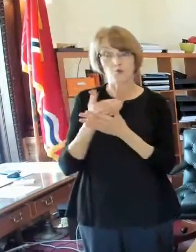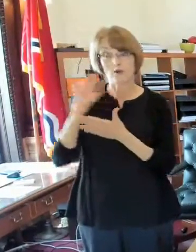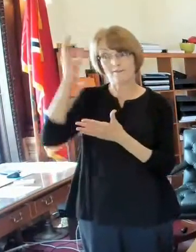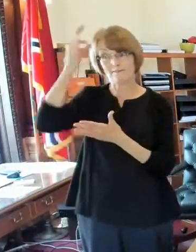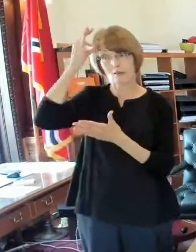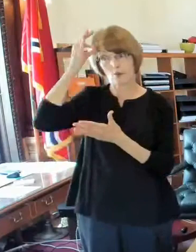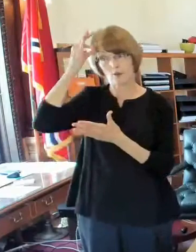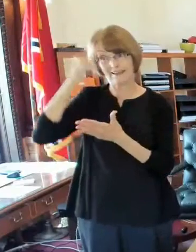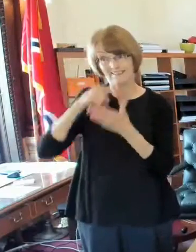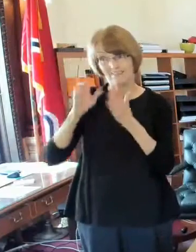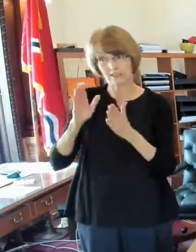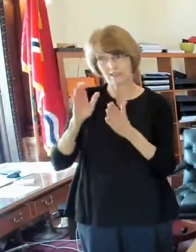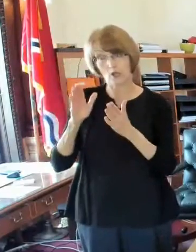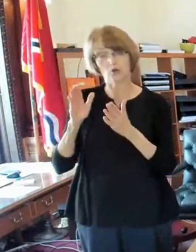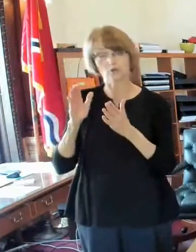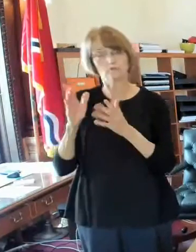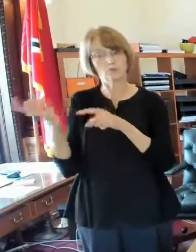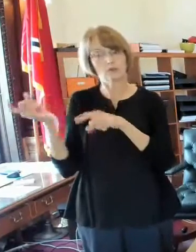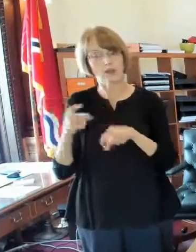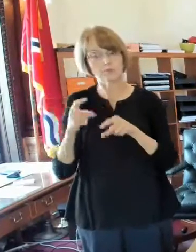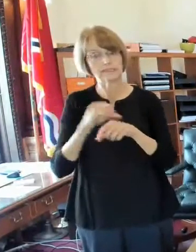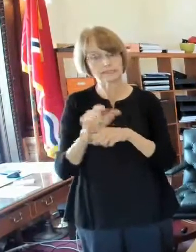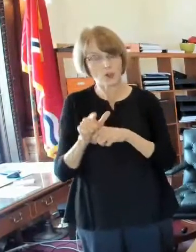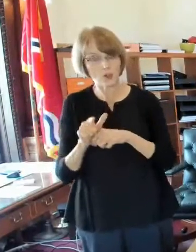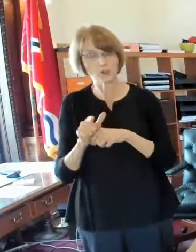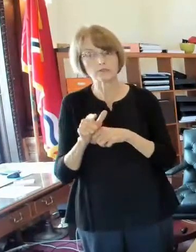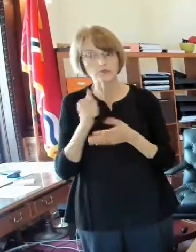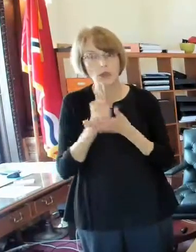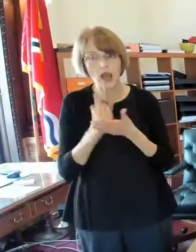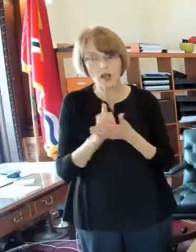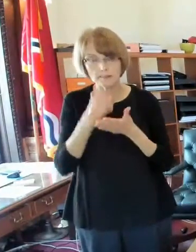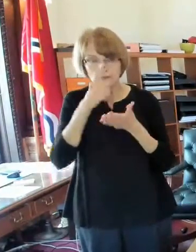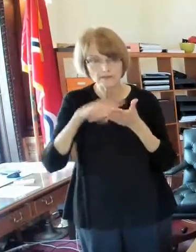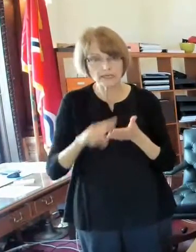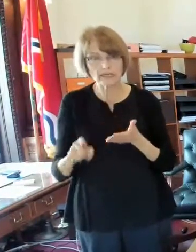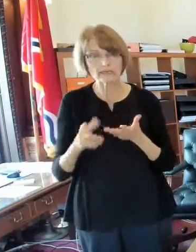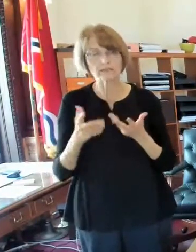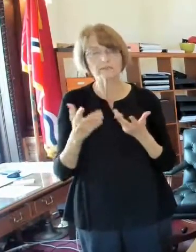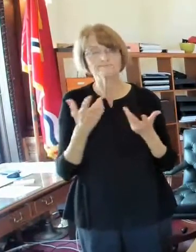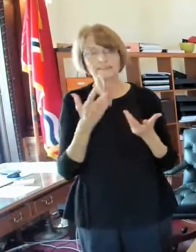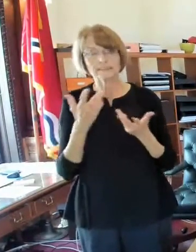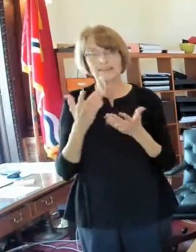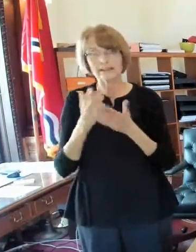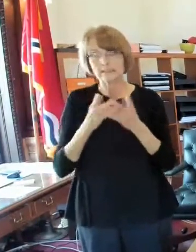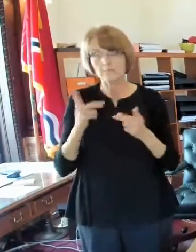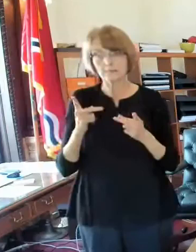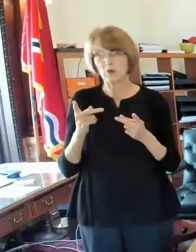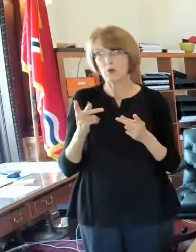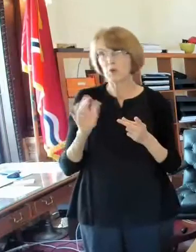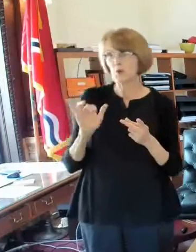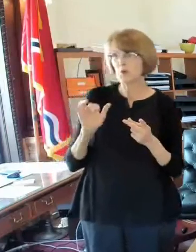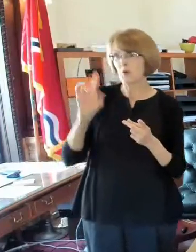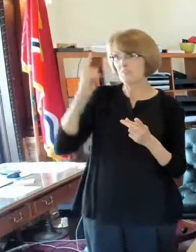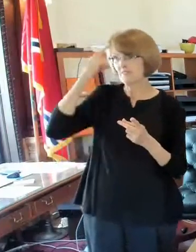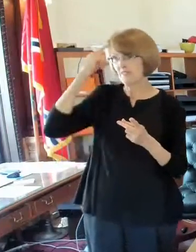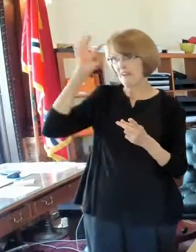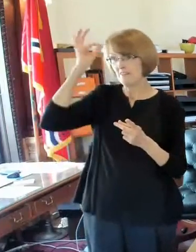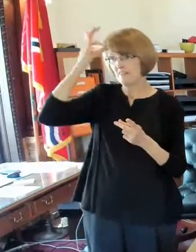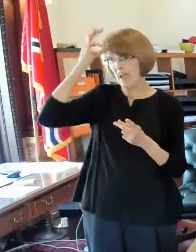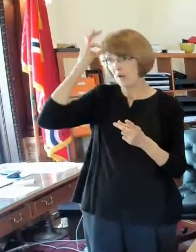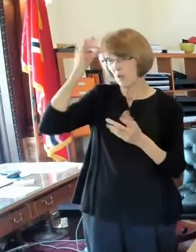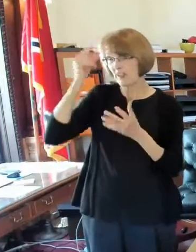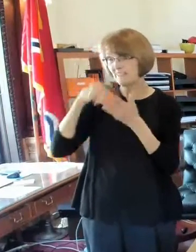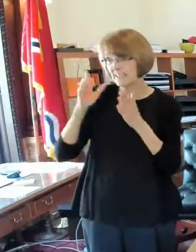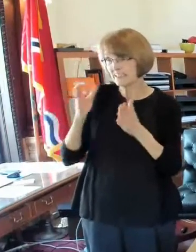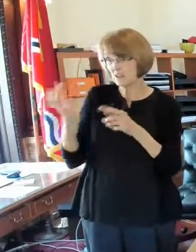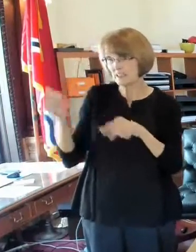is your message to people who might be a little skittish about that or fearful when they hear that federal investigators are coming to St.